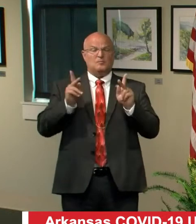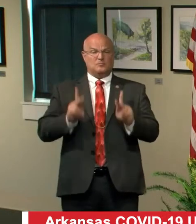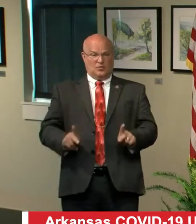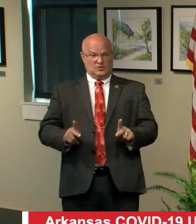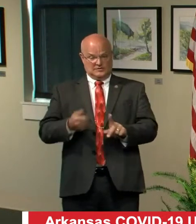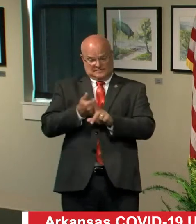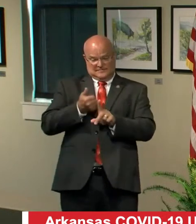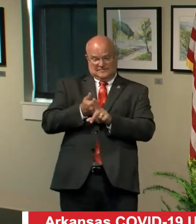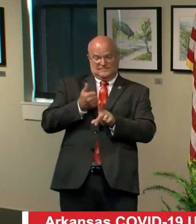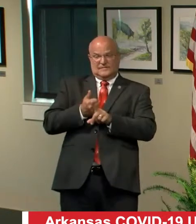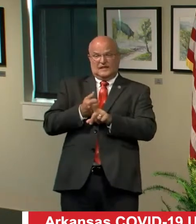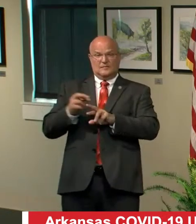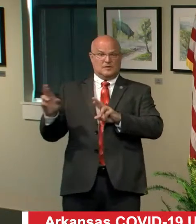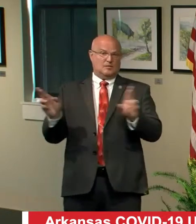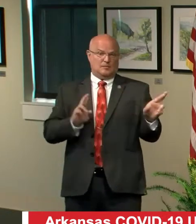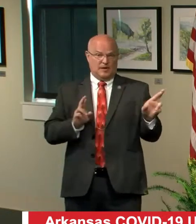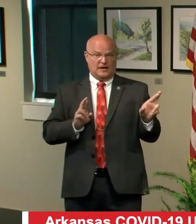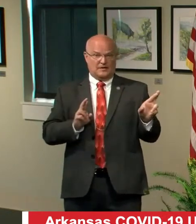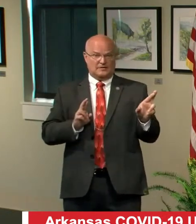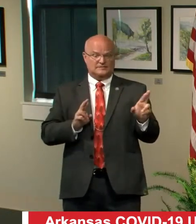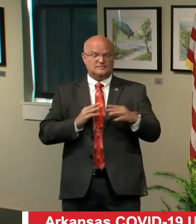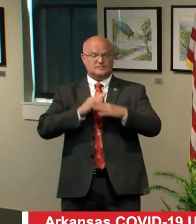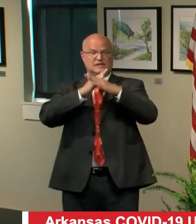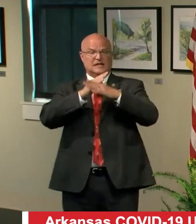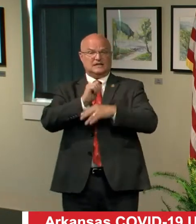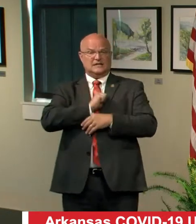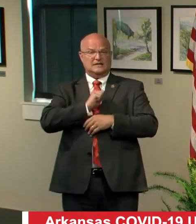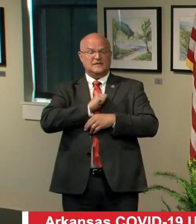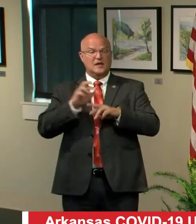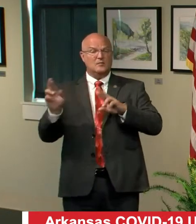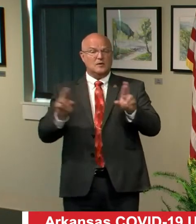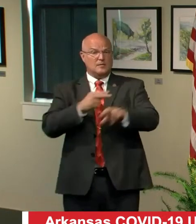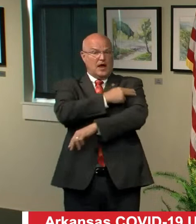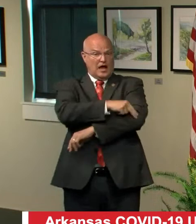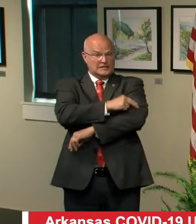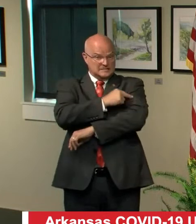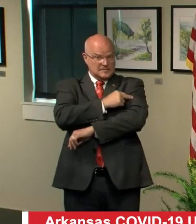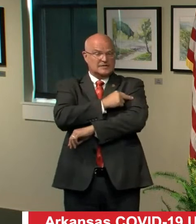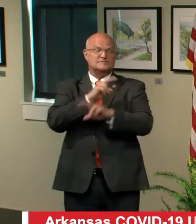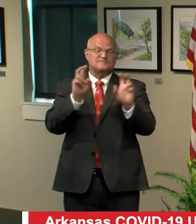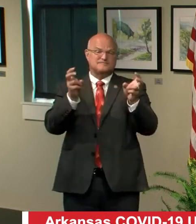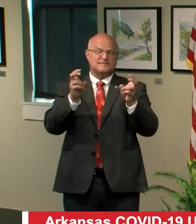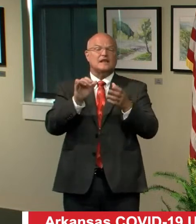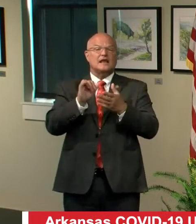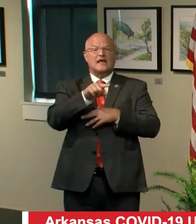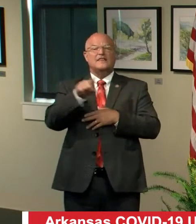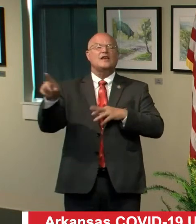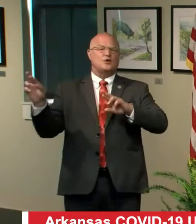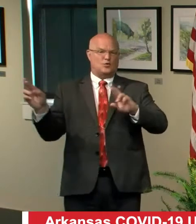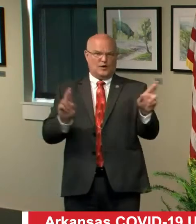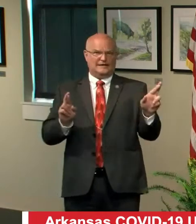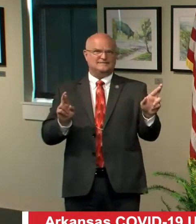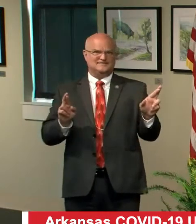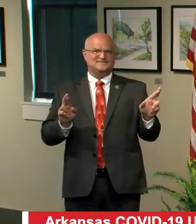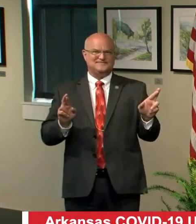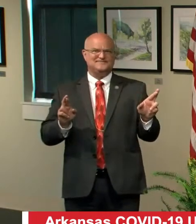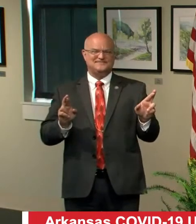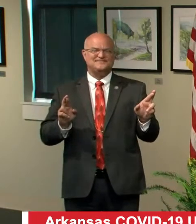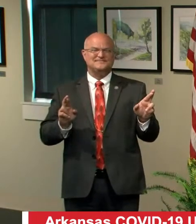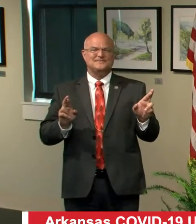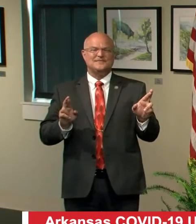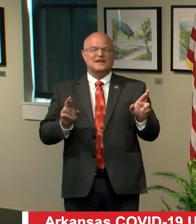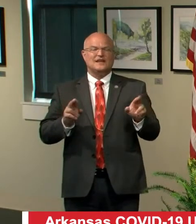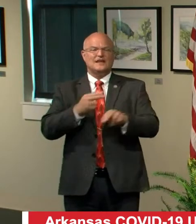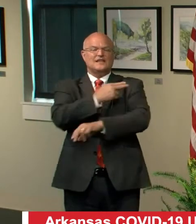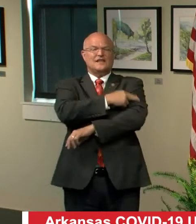standpoint and be prepared. And in terms of the preparation of the hospitals, they are prepared.